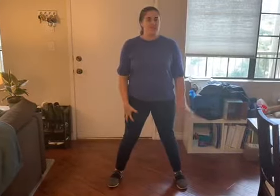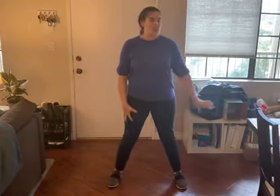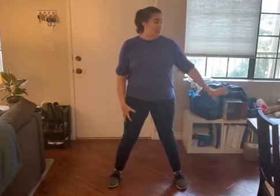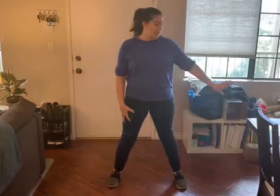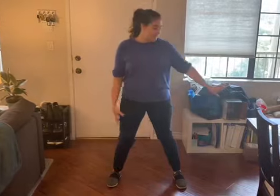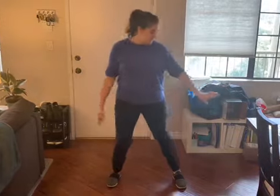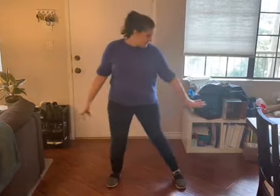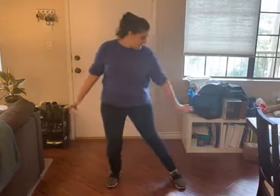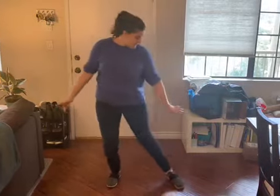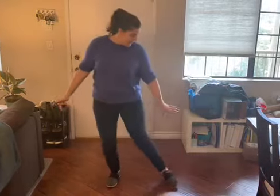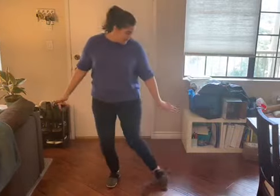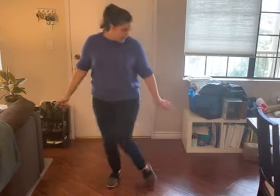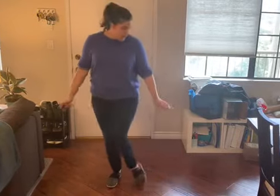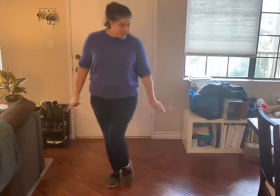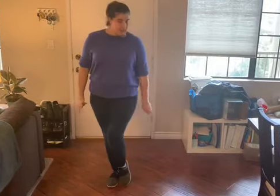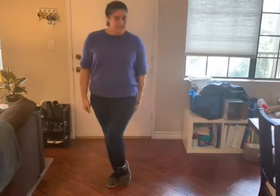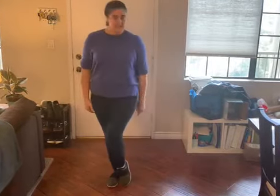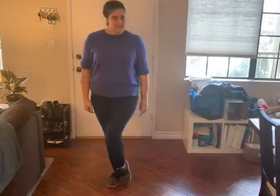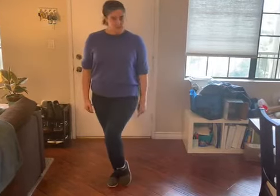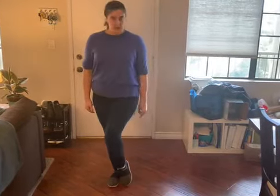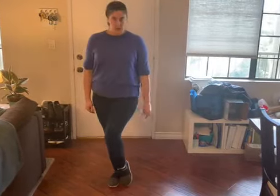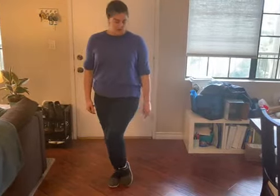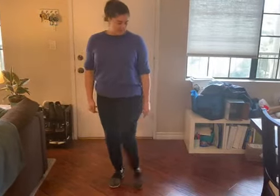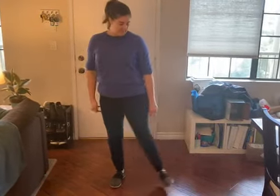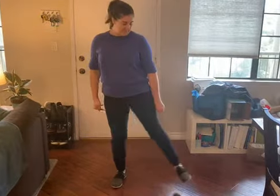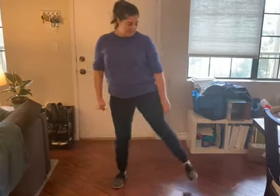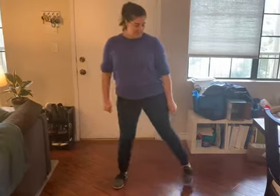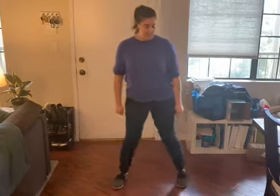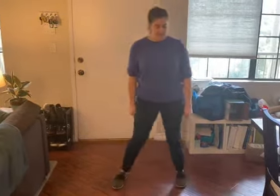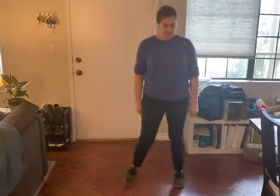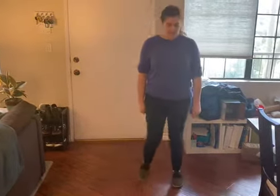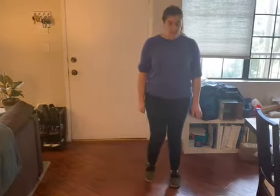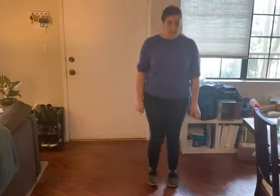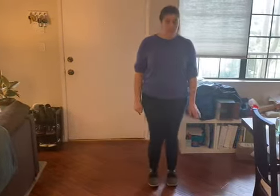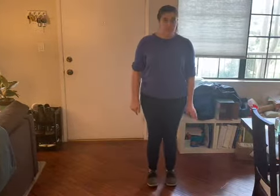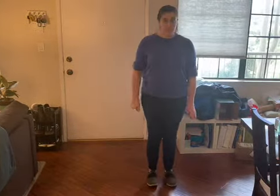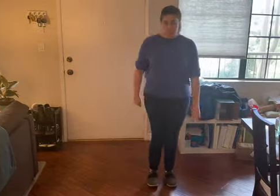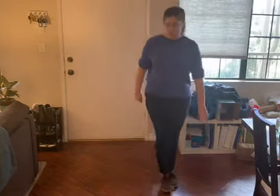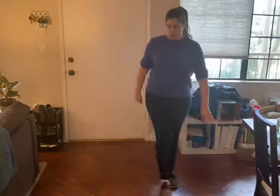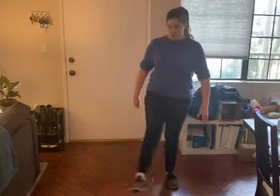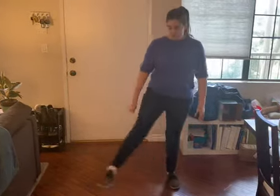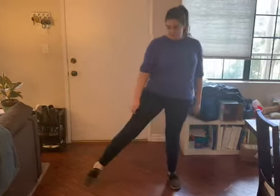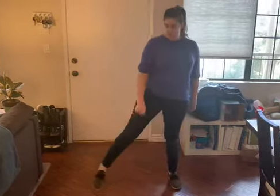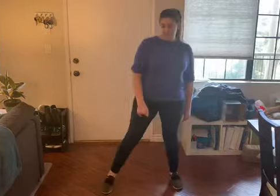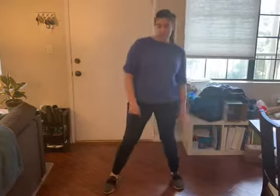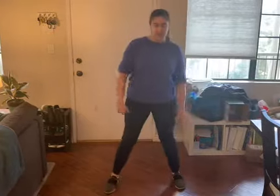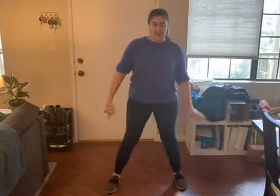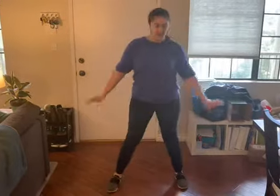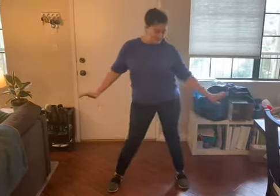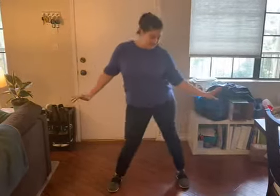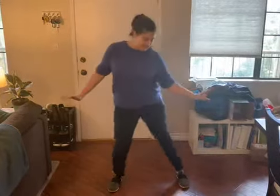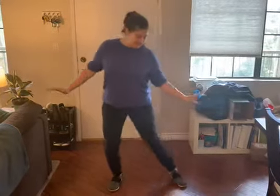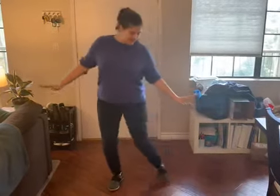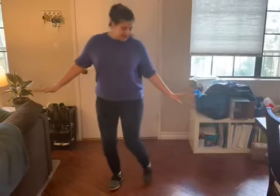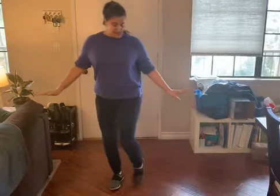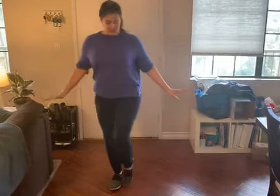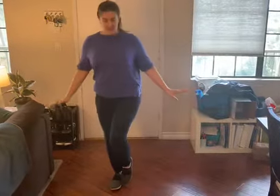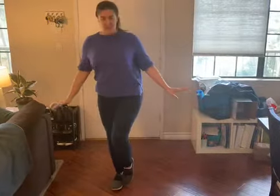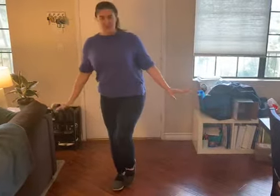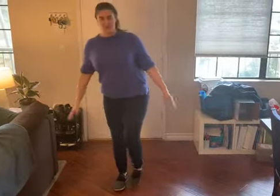and then just slide this foot over. So open up the foot and slide this one over.